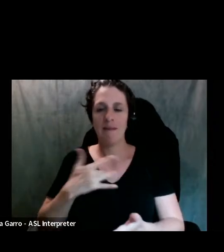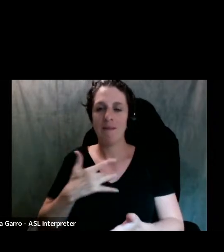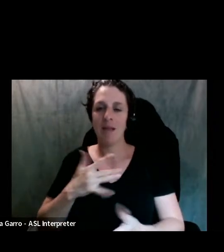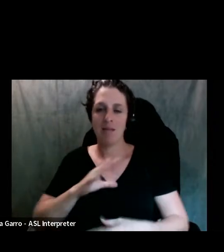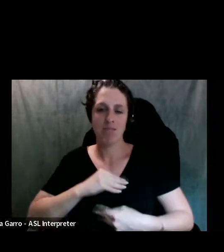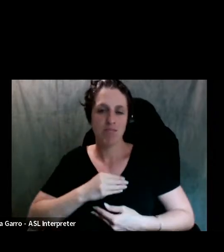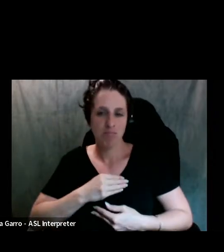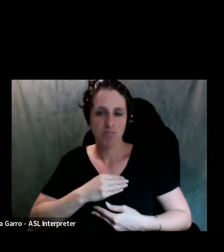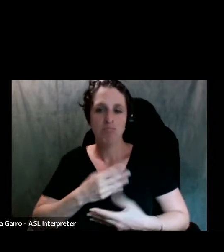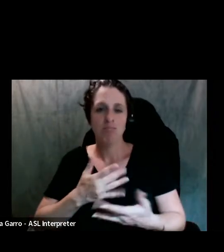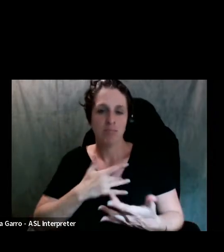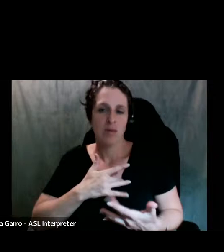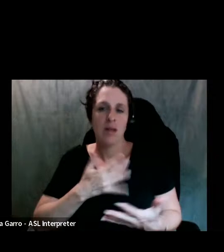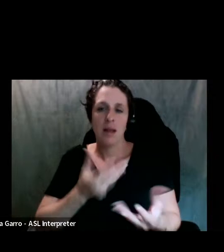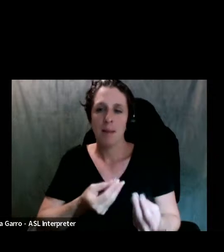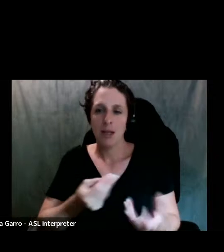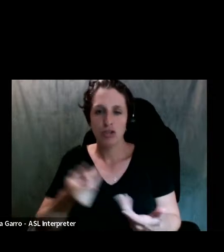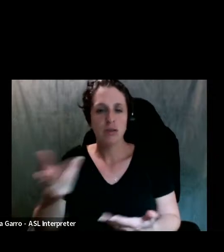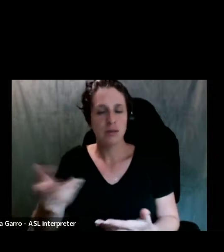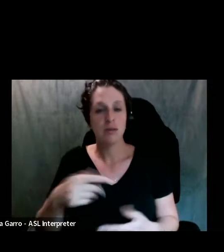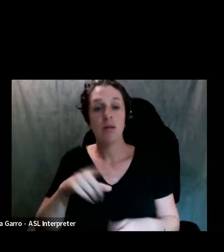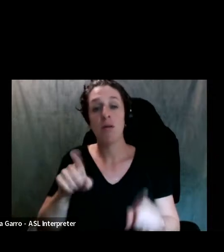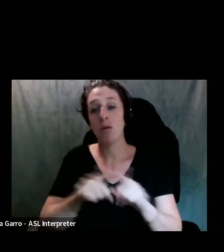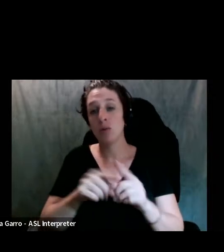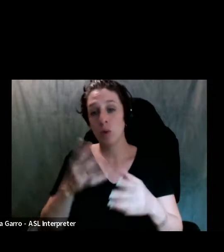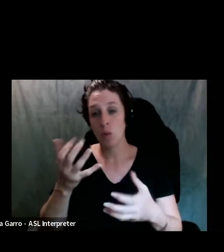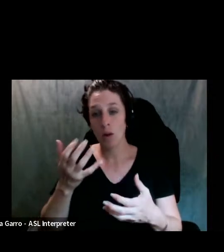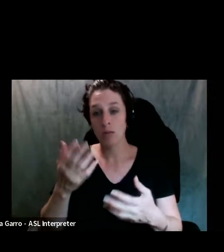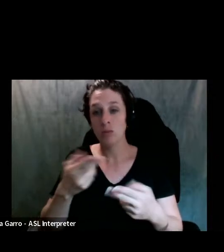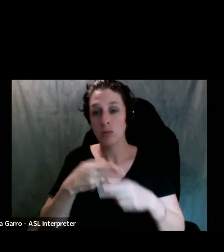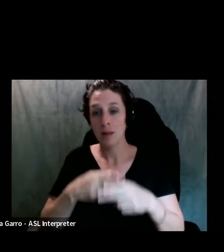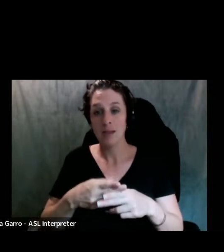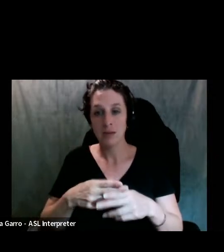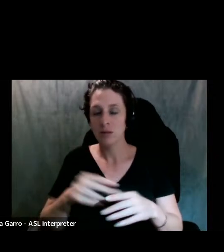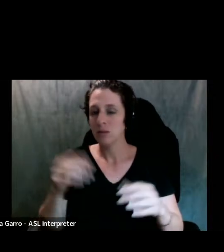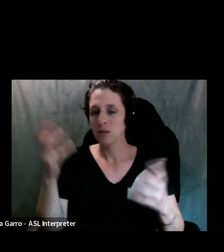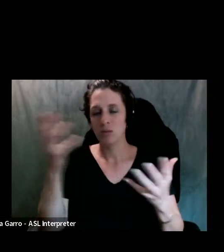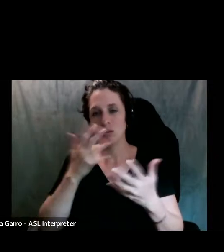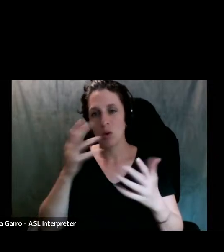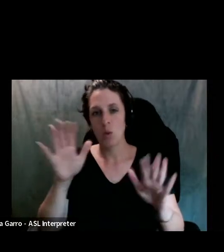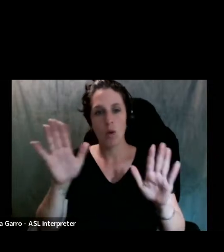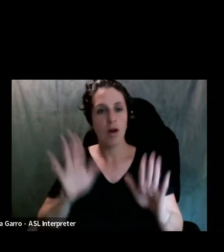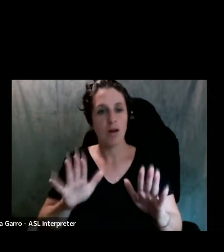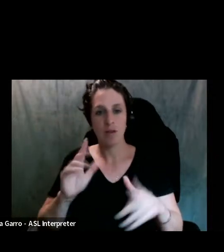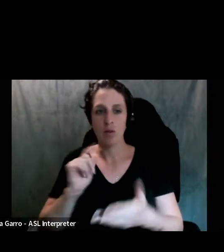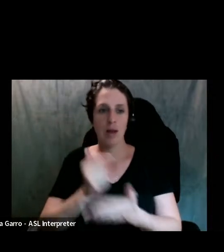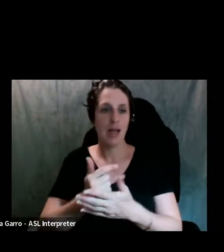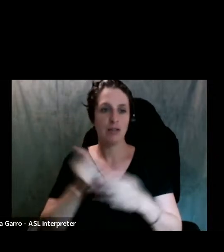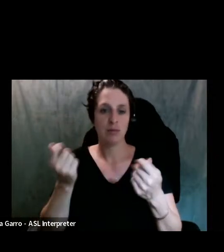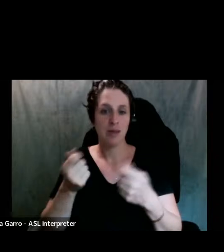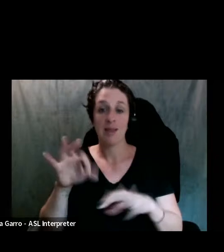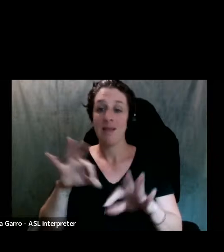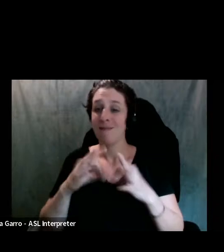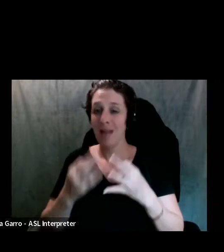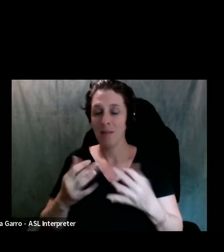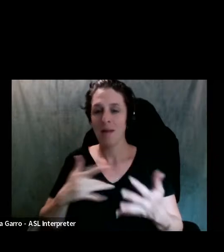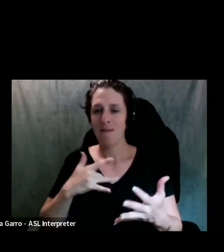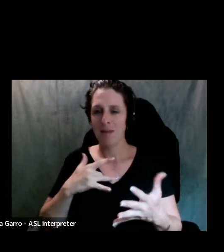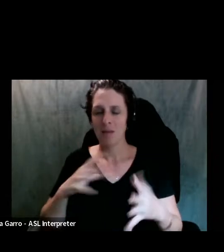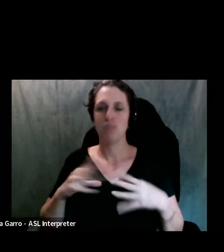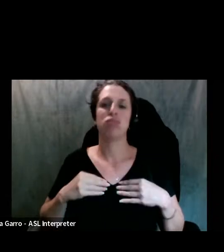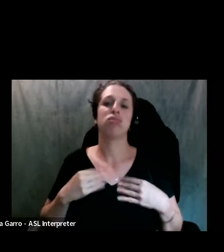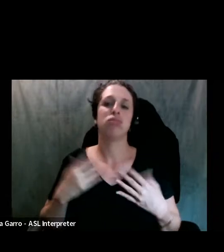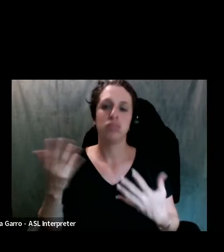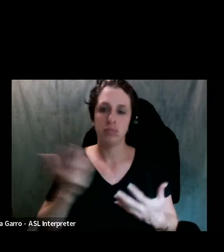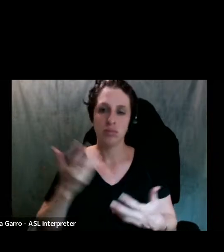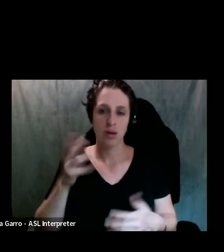But also I wanted to mention about how wonderful the graduation ceremony was, and the families, they felt embraced as well. So I wanted to throw that in there. I